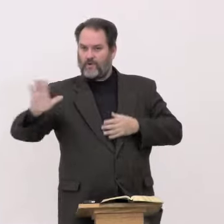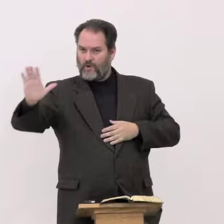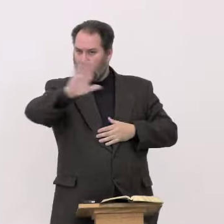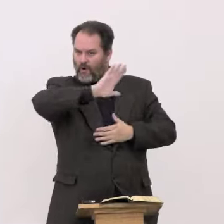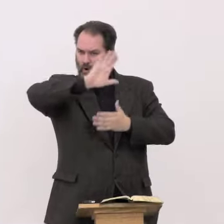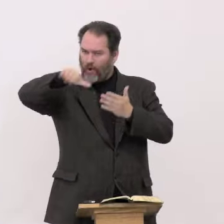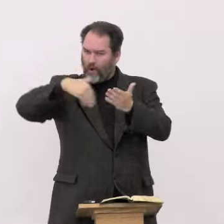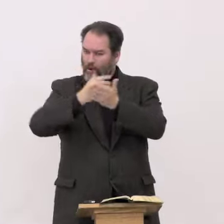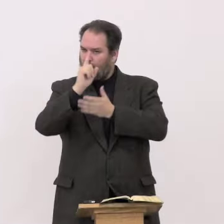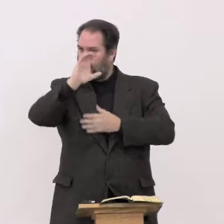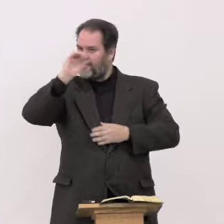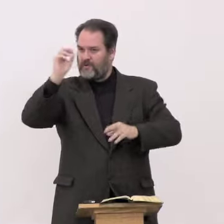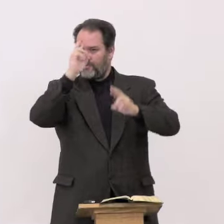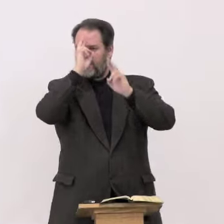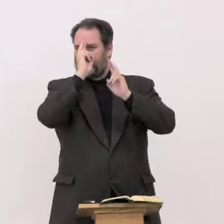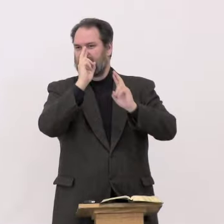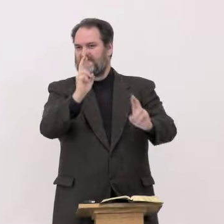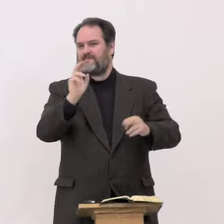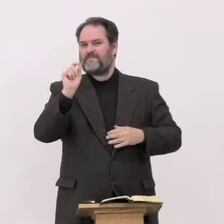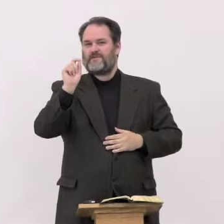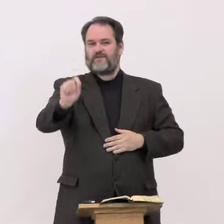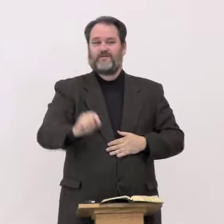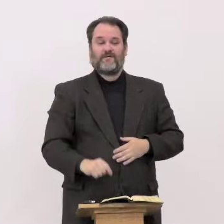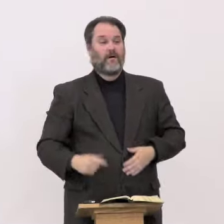He deserves everyone's respect.